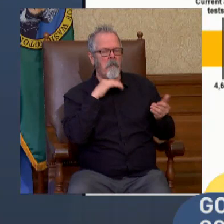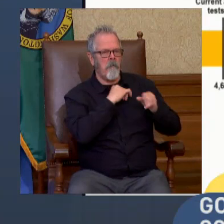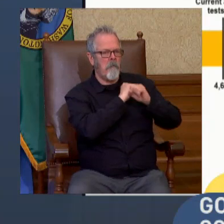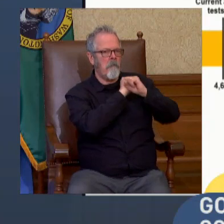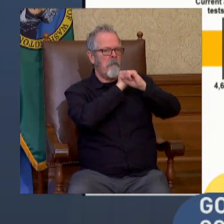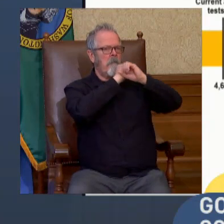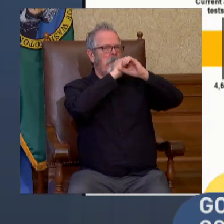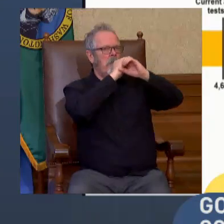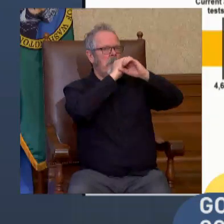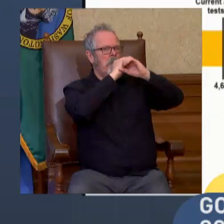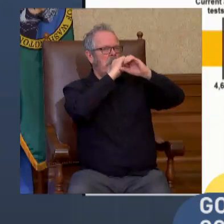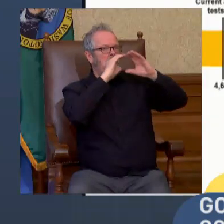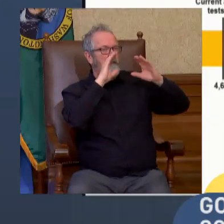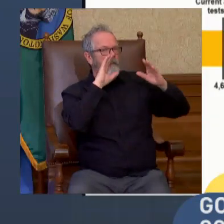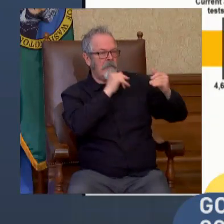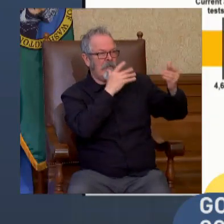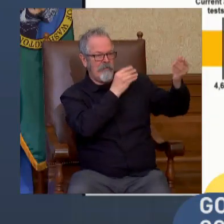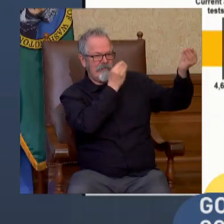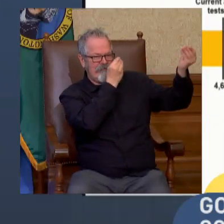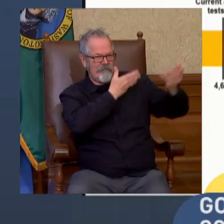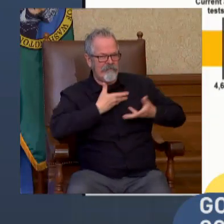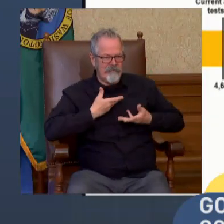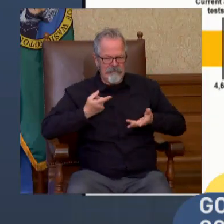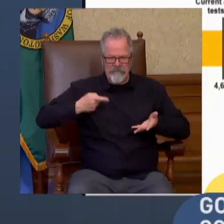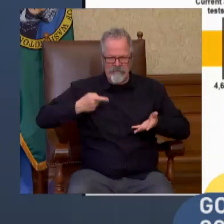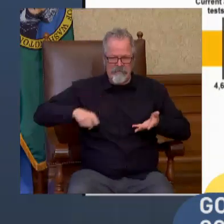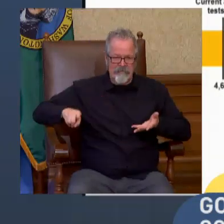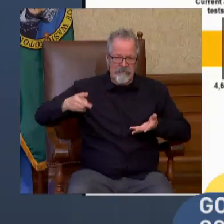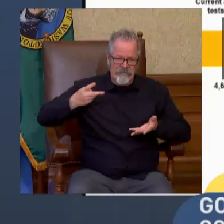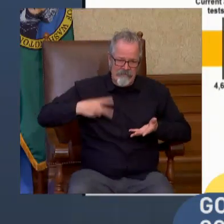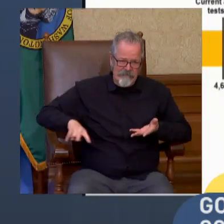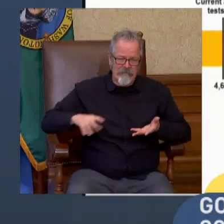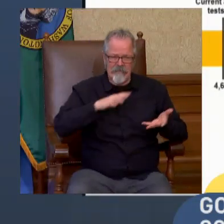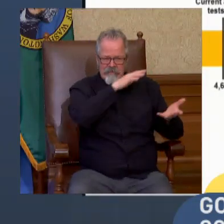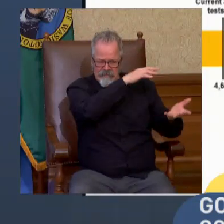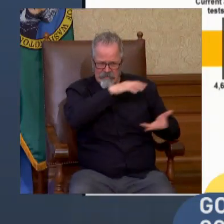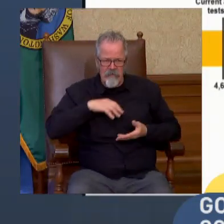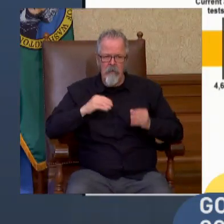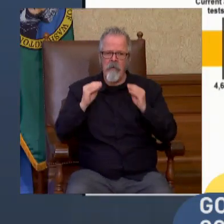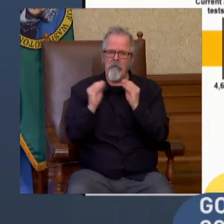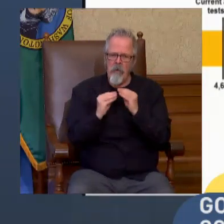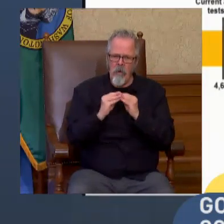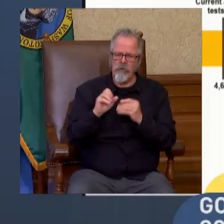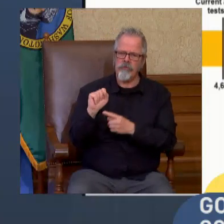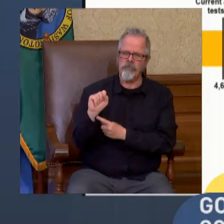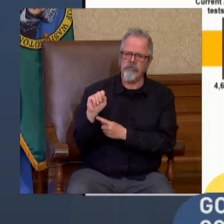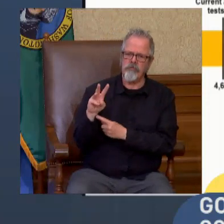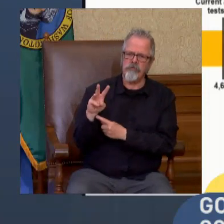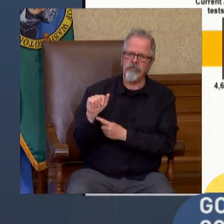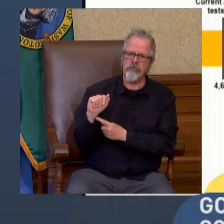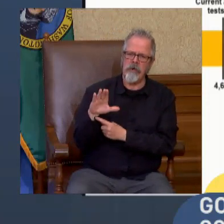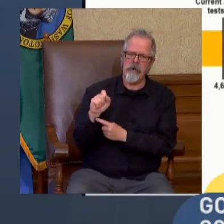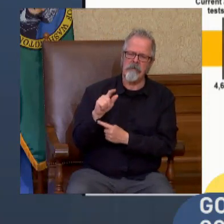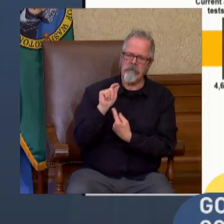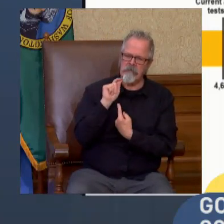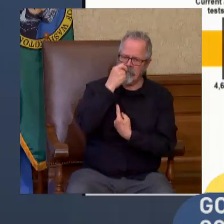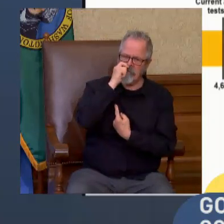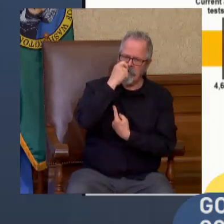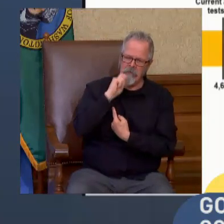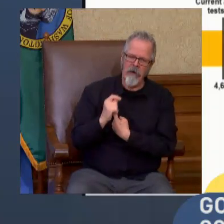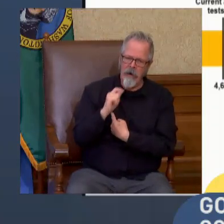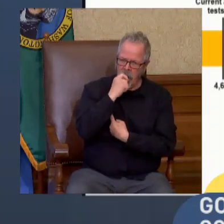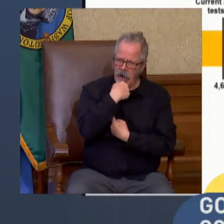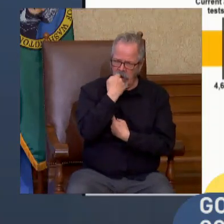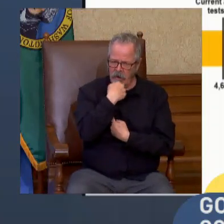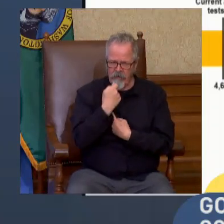are very hopeful that that promise is met because it is necessary if we're going to achieve our goal of getting